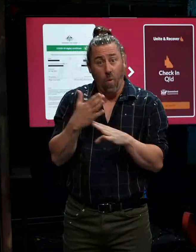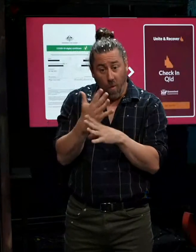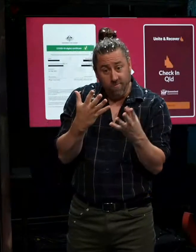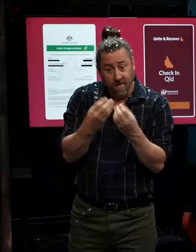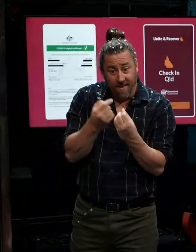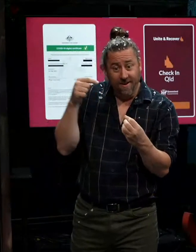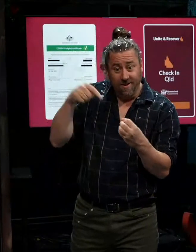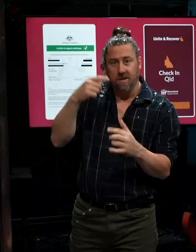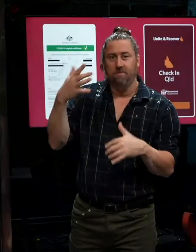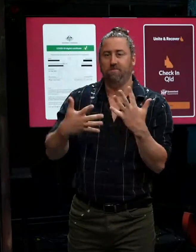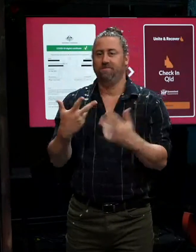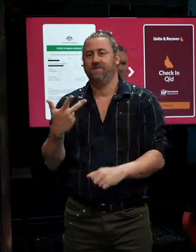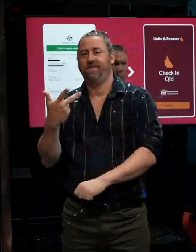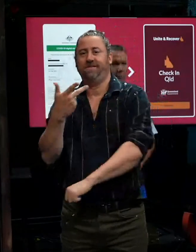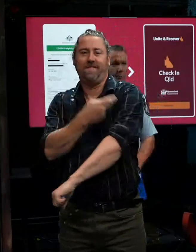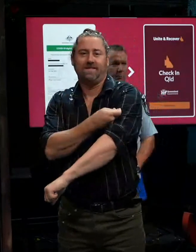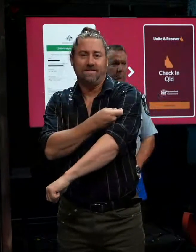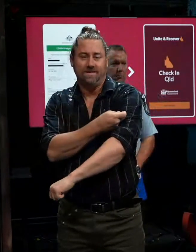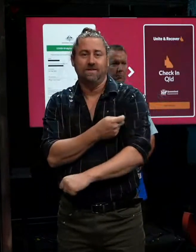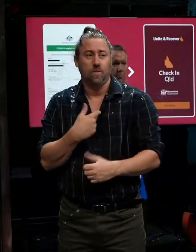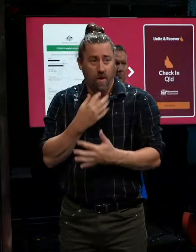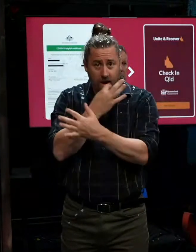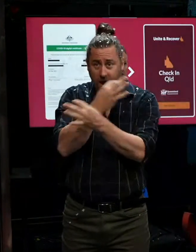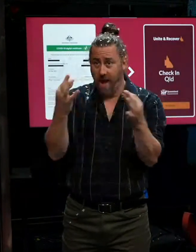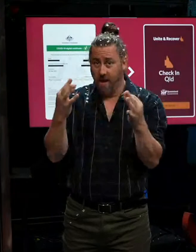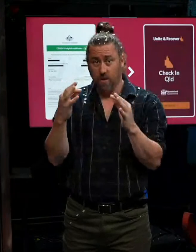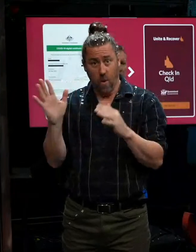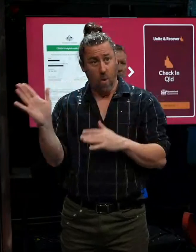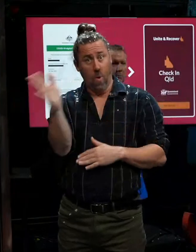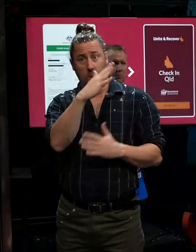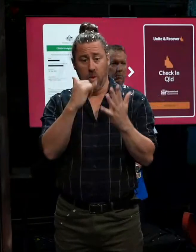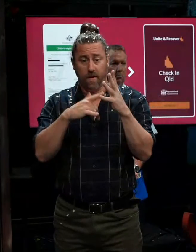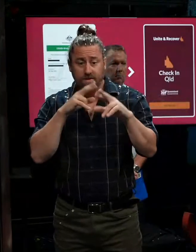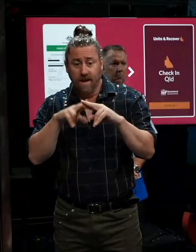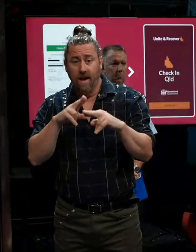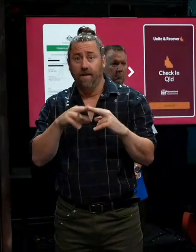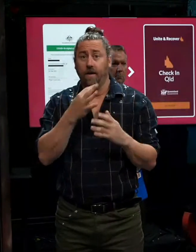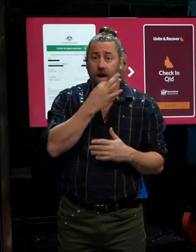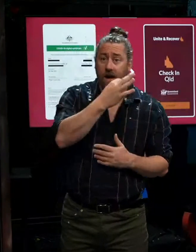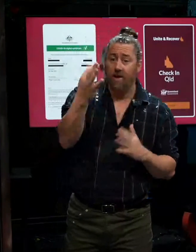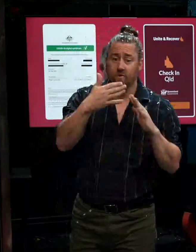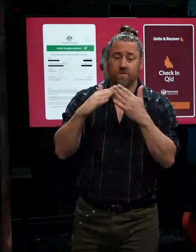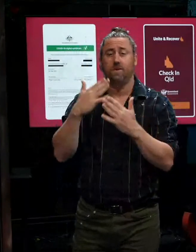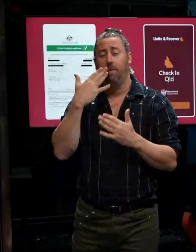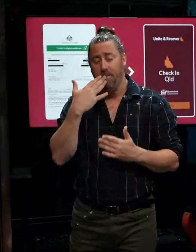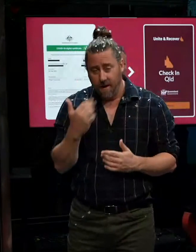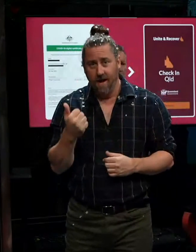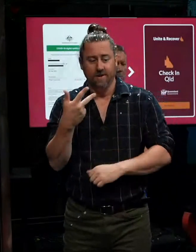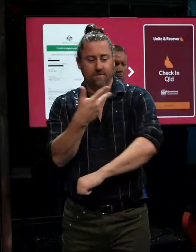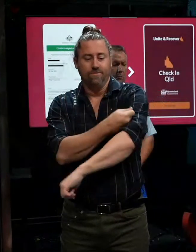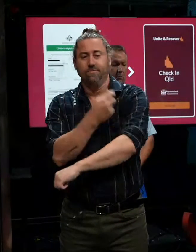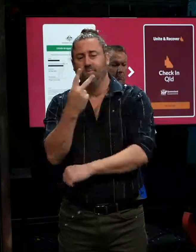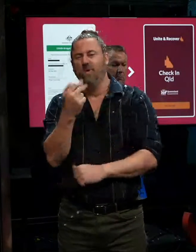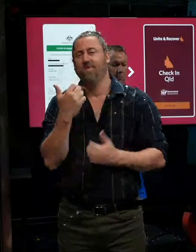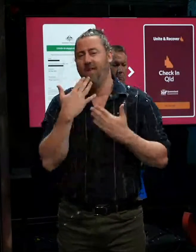in the place of asking all our staff members and all our community members to be double vaccinated. Thank